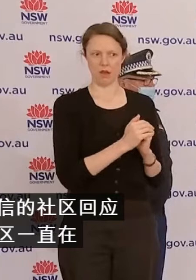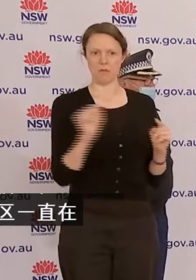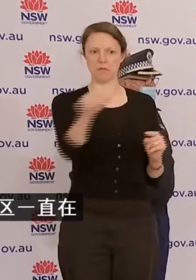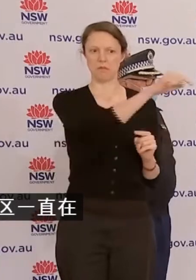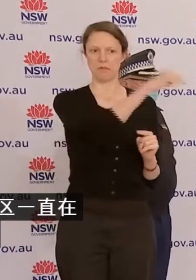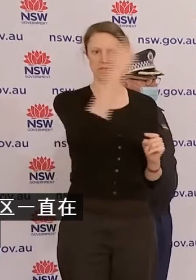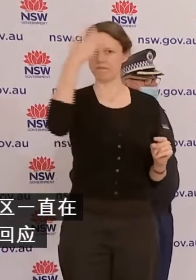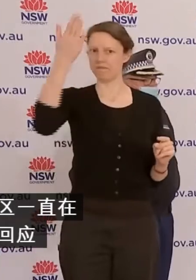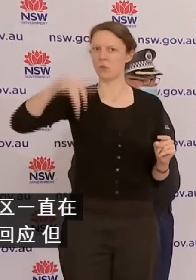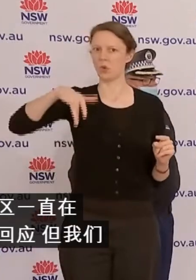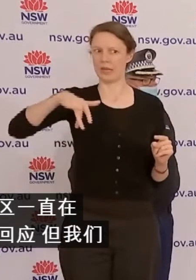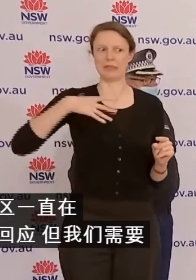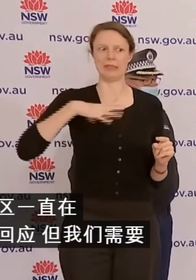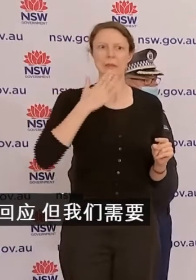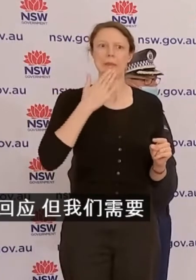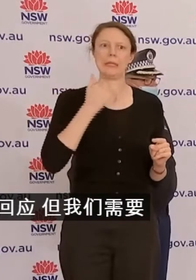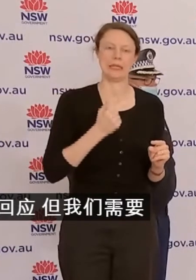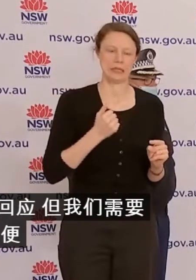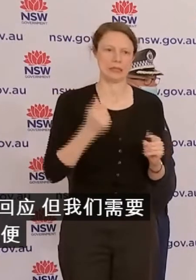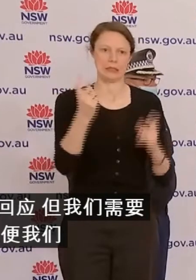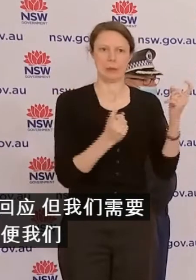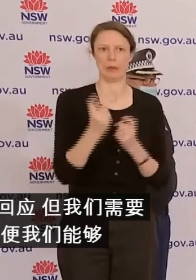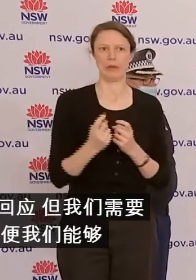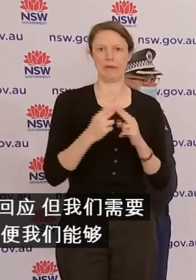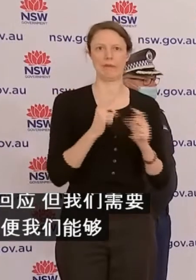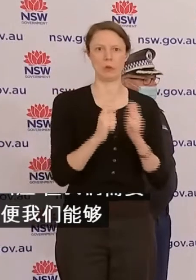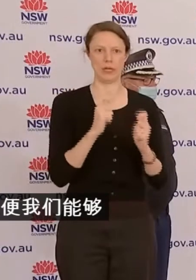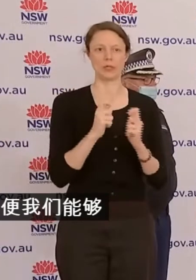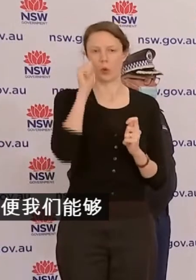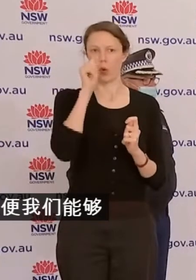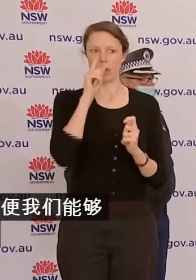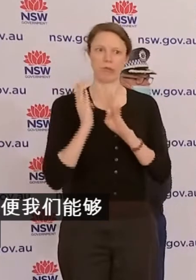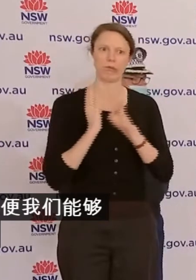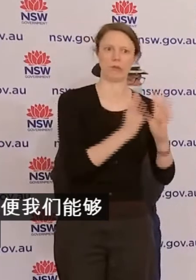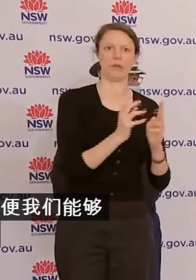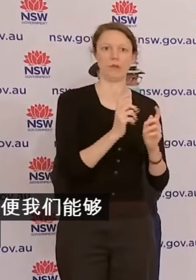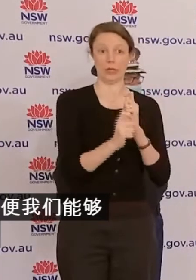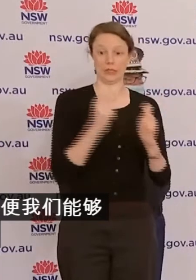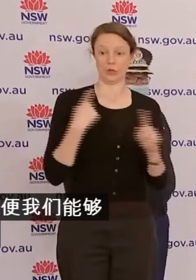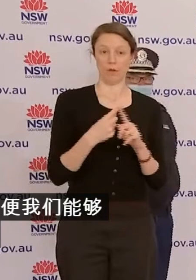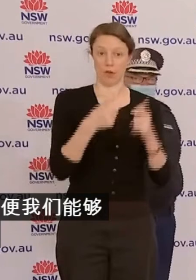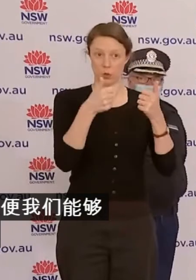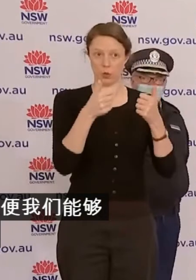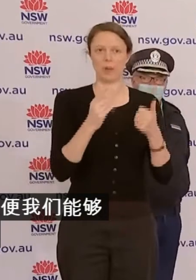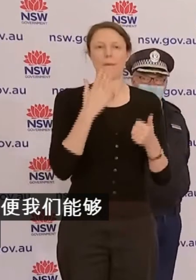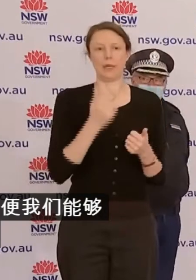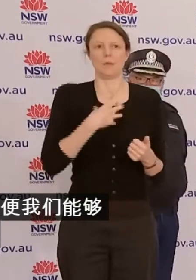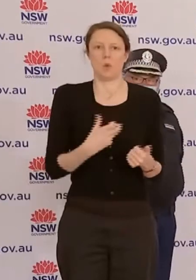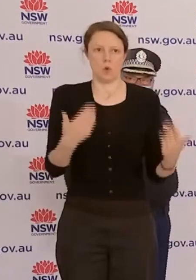has been responding to testing, but we need to redouble our efforts so that we can identify that source. Can